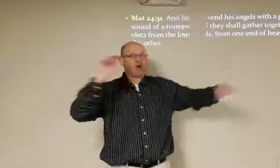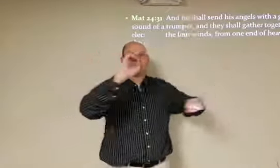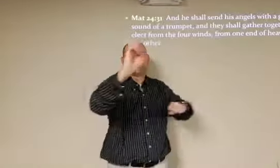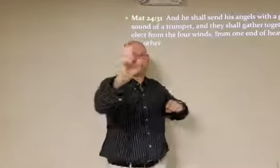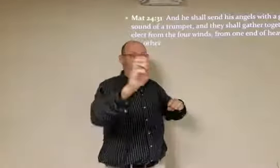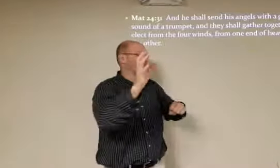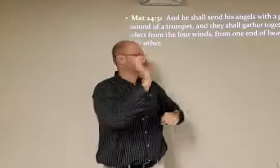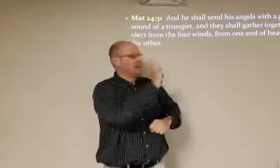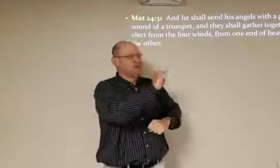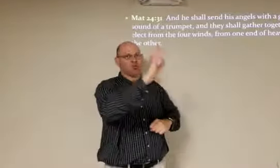north, south, east, west,